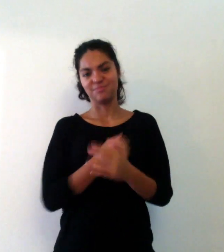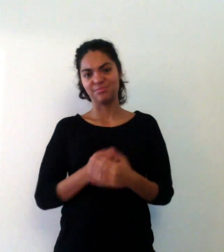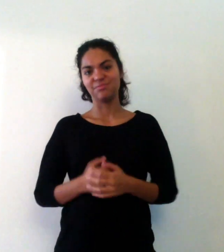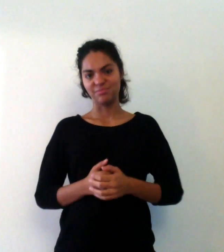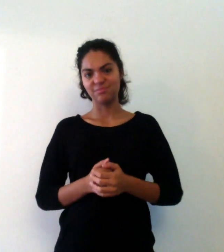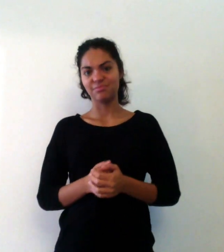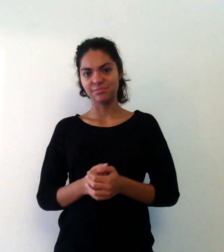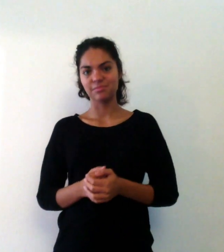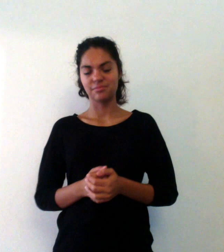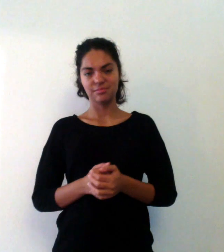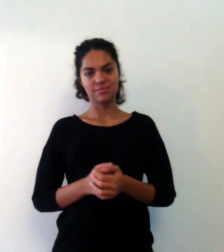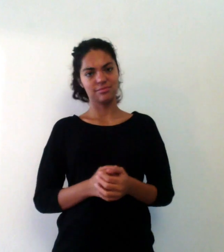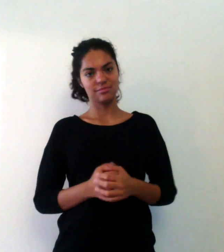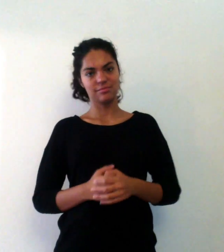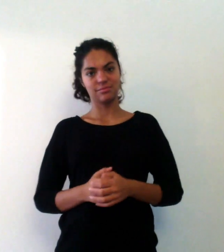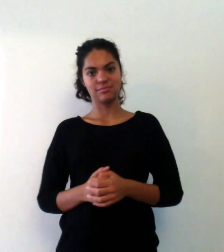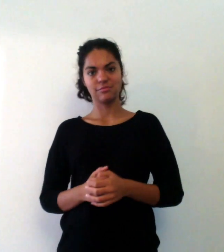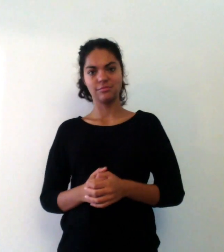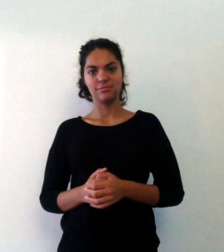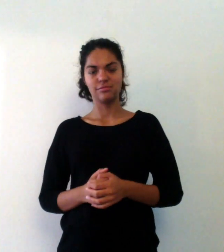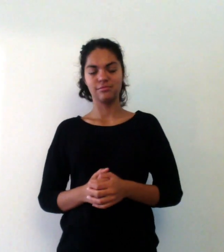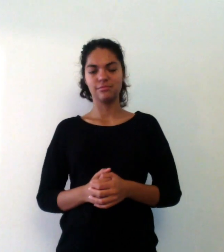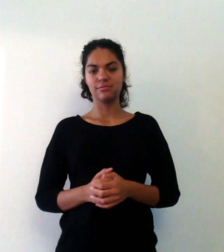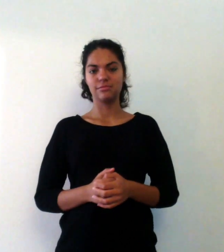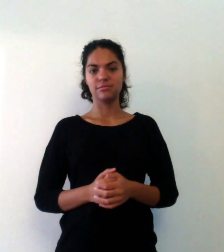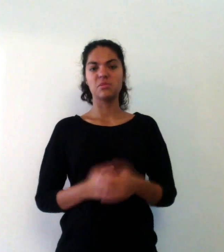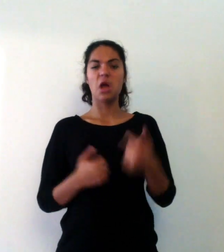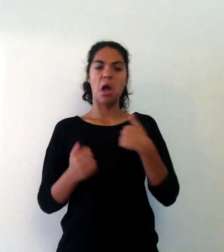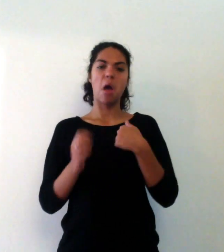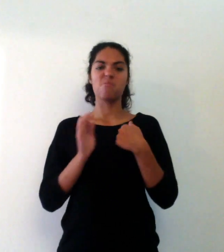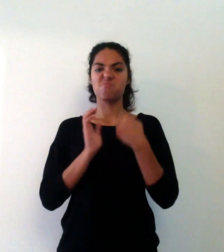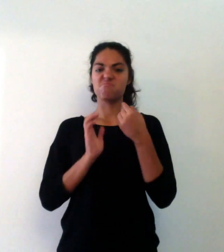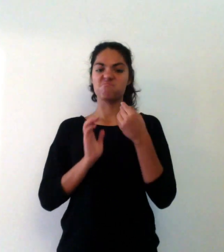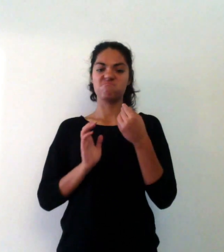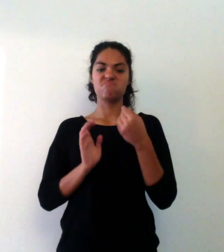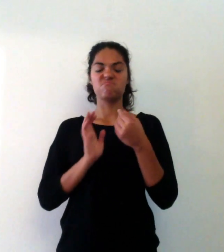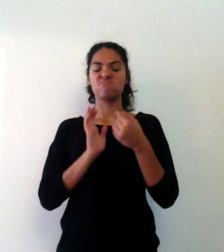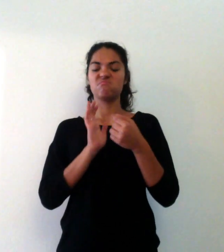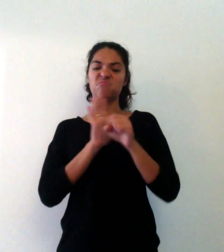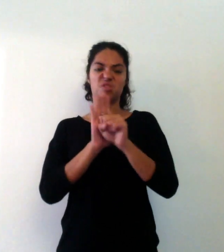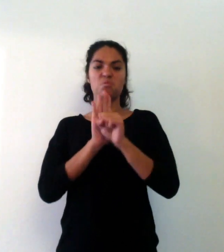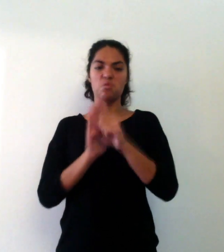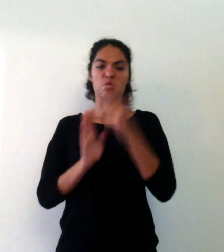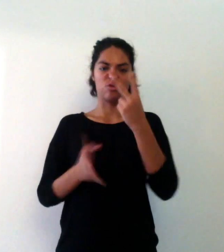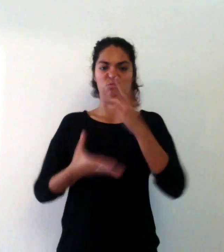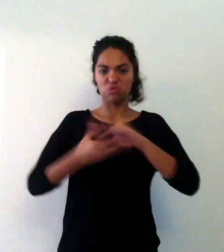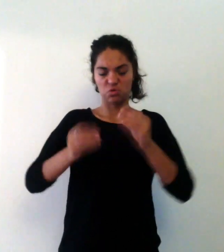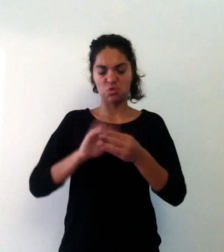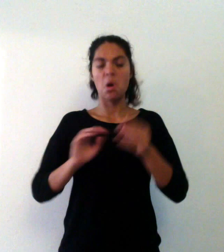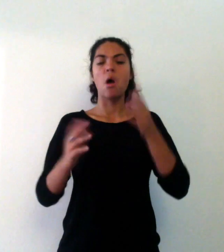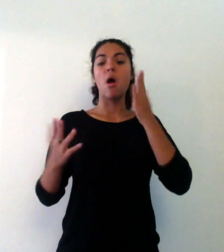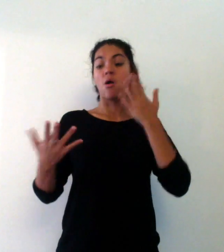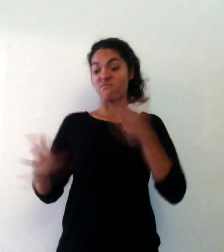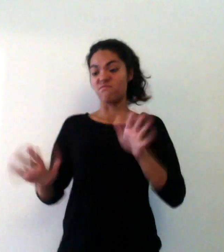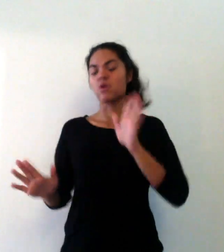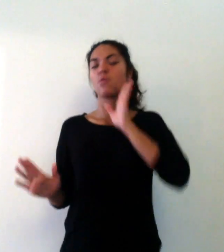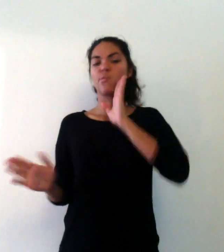I'll close. Remember the woman with the alabaster ointment, who walked into this Pharisee's home and broke